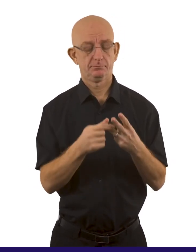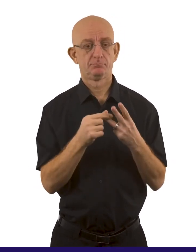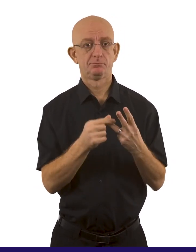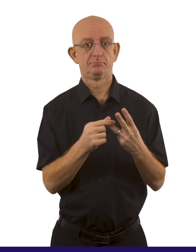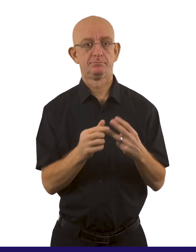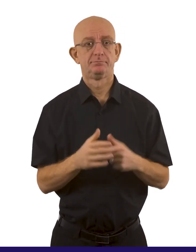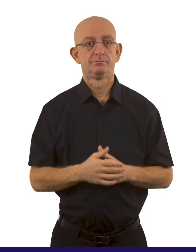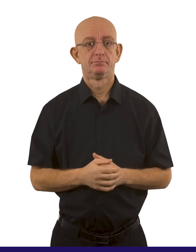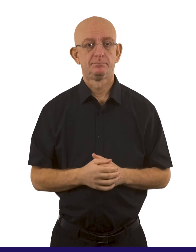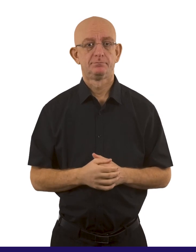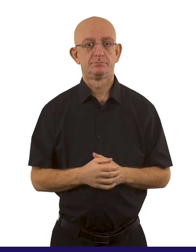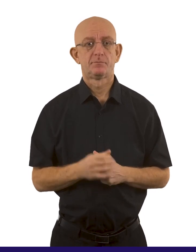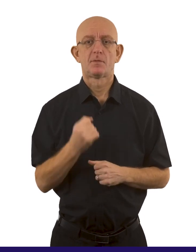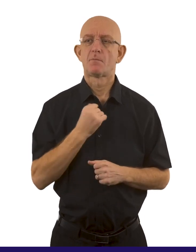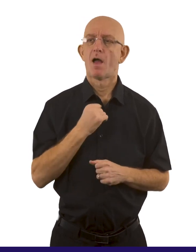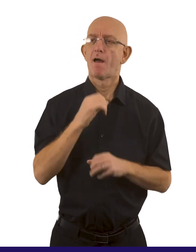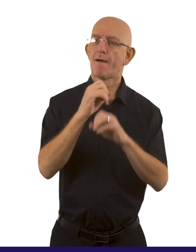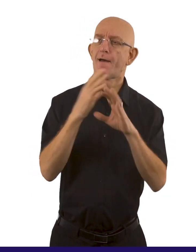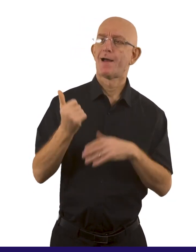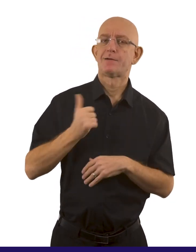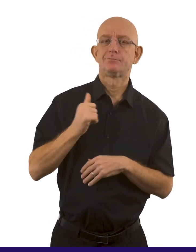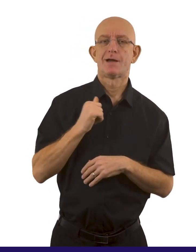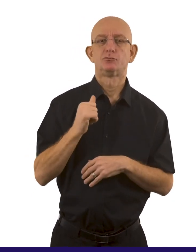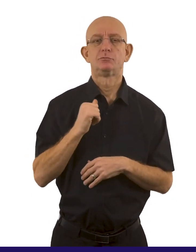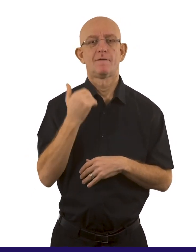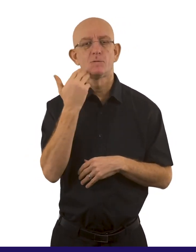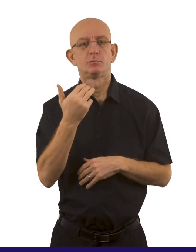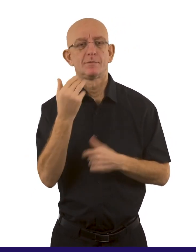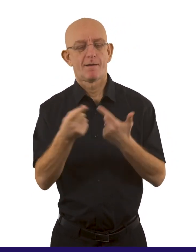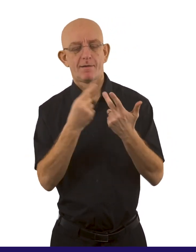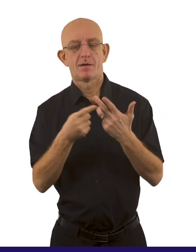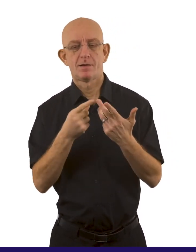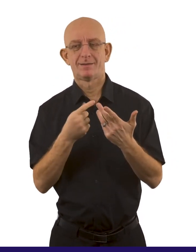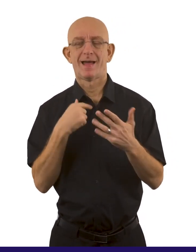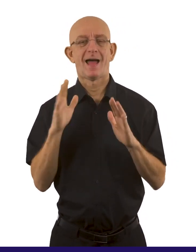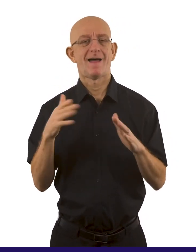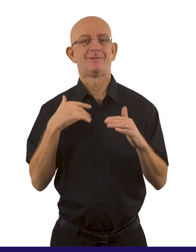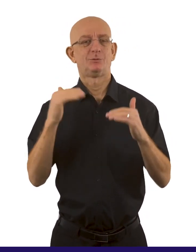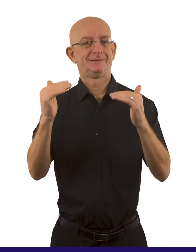I moderate my expectations of the future because of my disability.